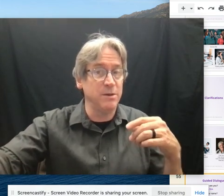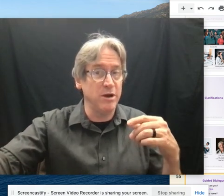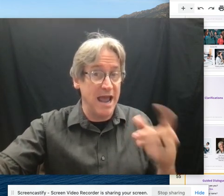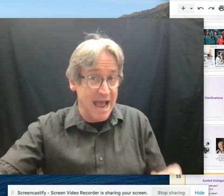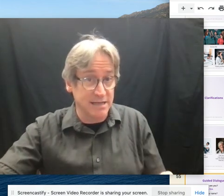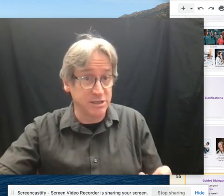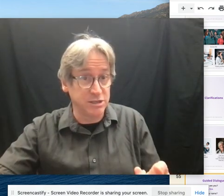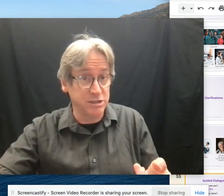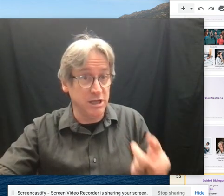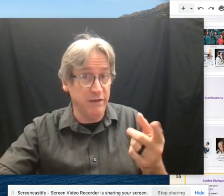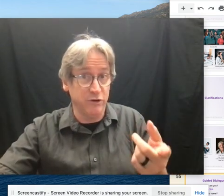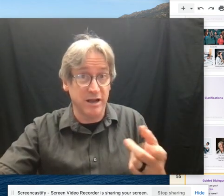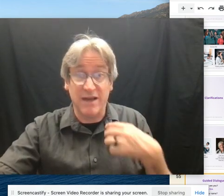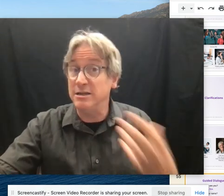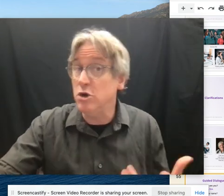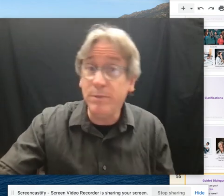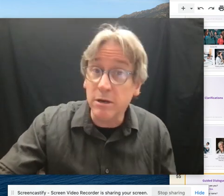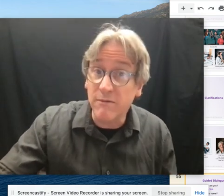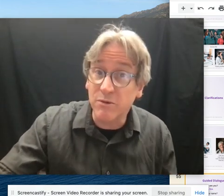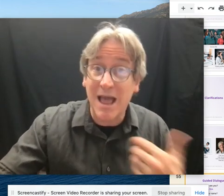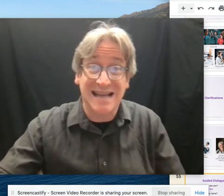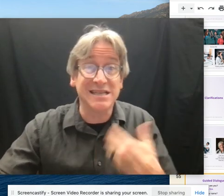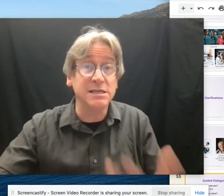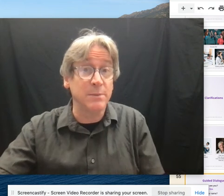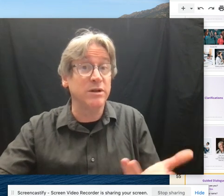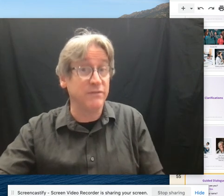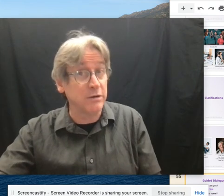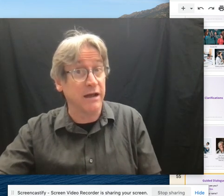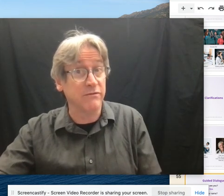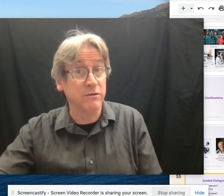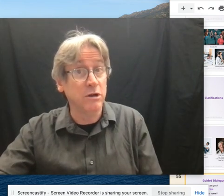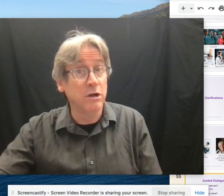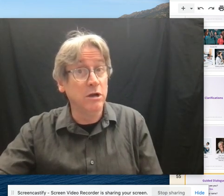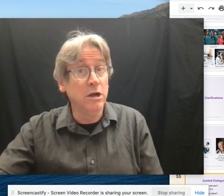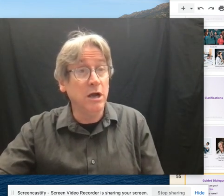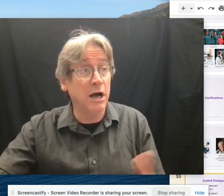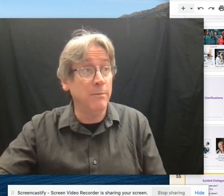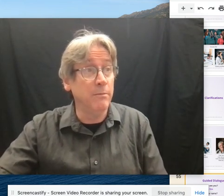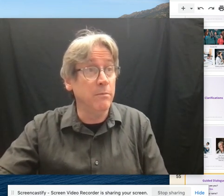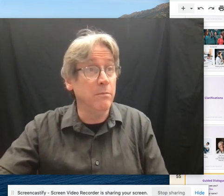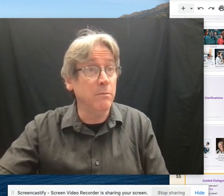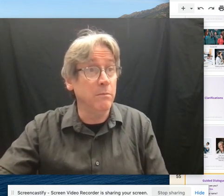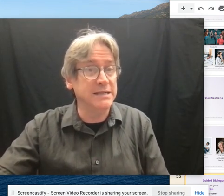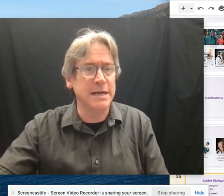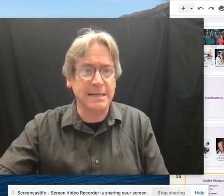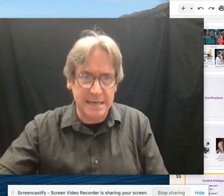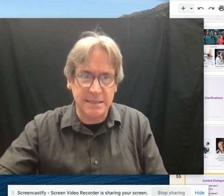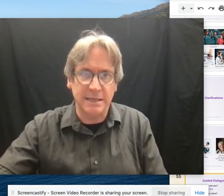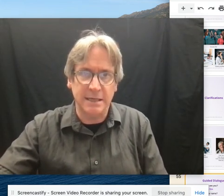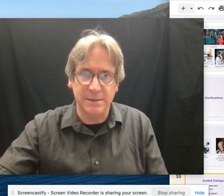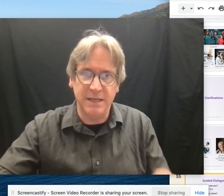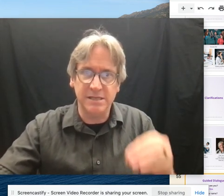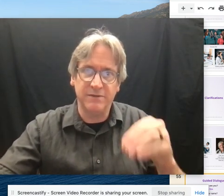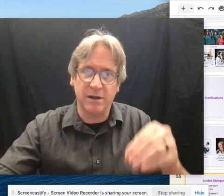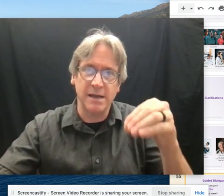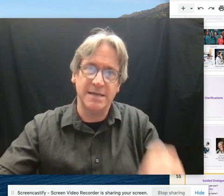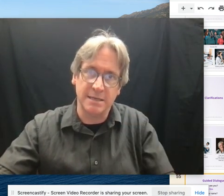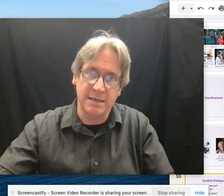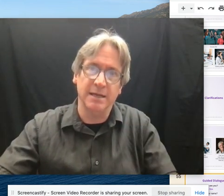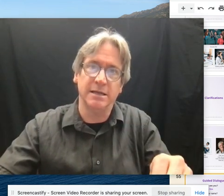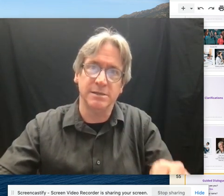if someone asks if you're deaf, and don't be uncomfortable asking someone if they're deaf. It's an identity. It's a piece